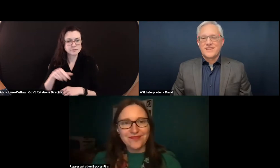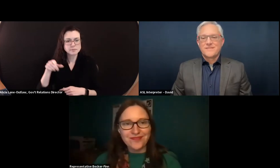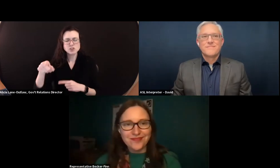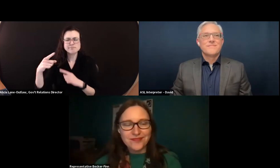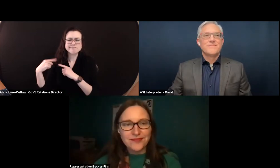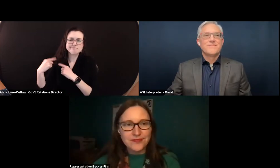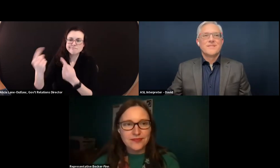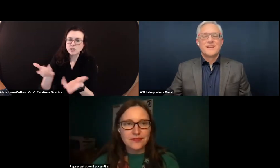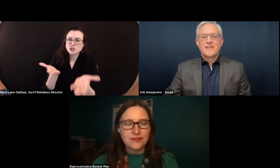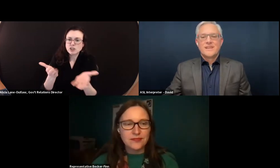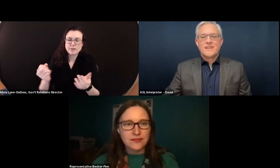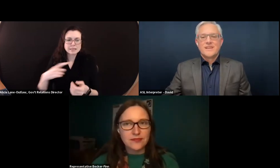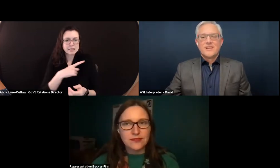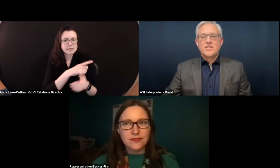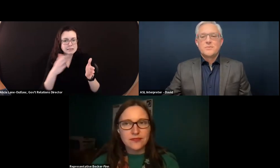here this evening.